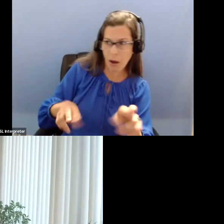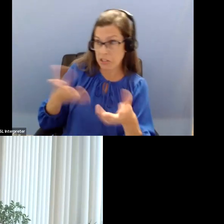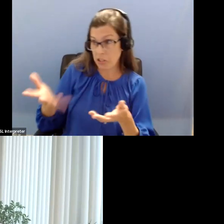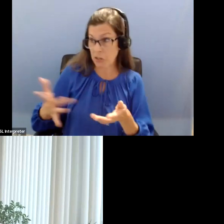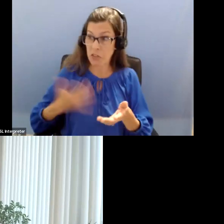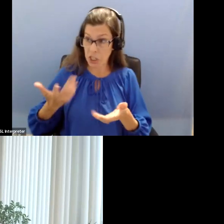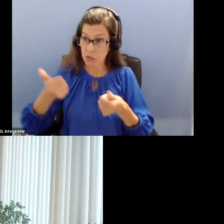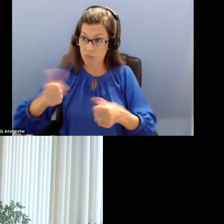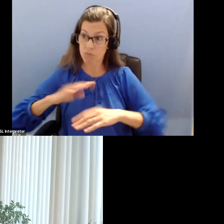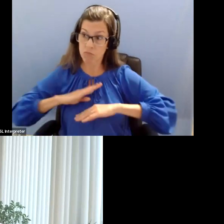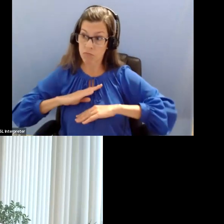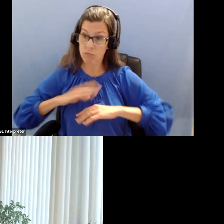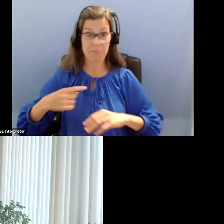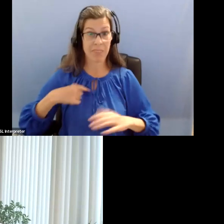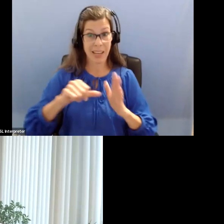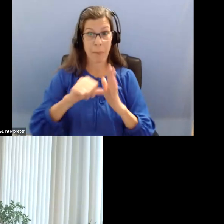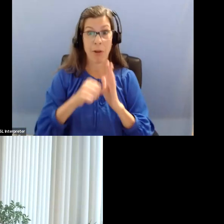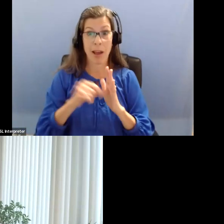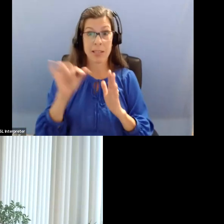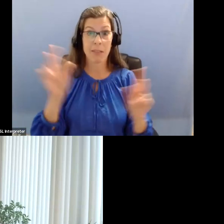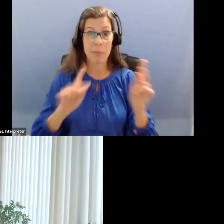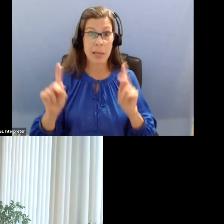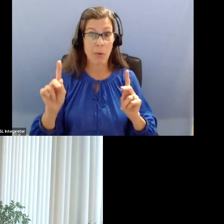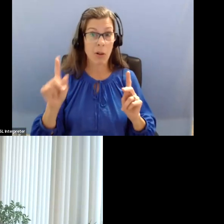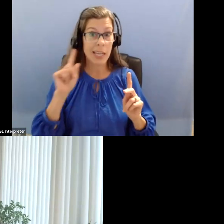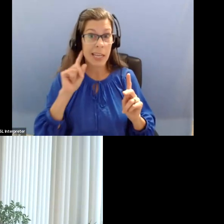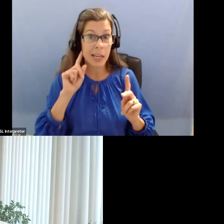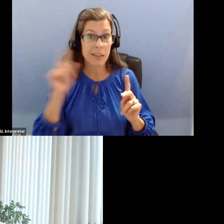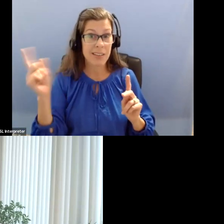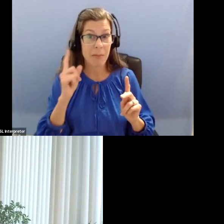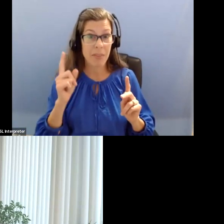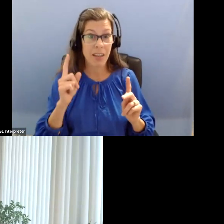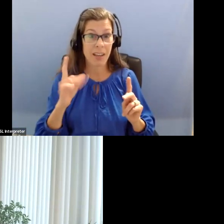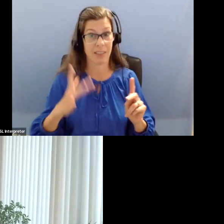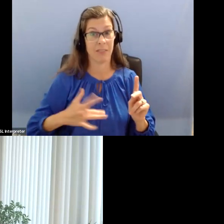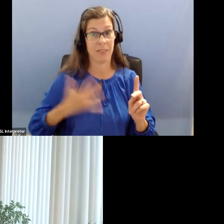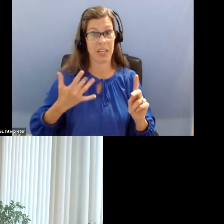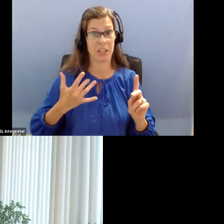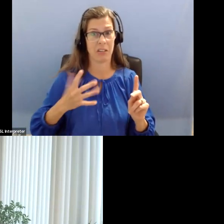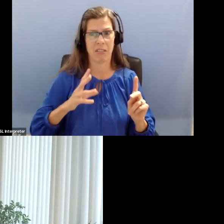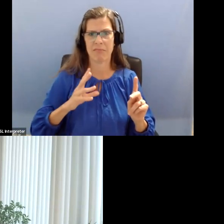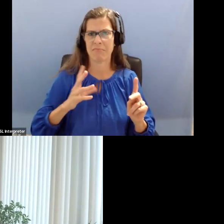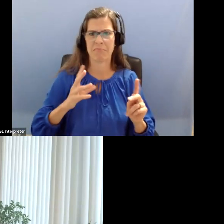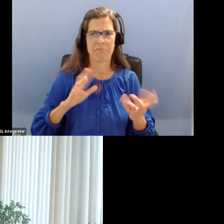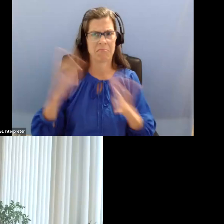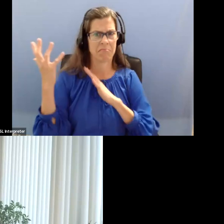that when people hear something that troubles them or that they're concerned about, they tend to speak up.